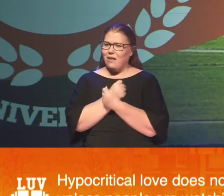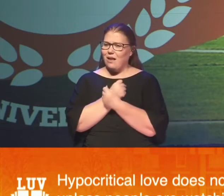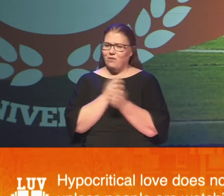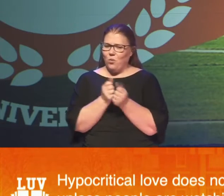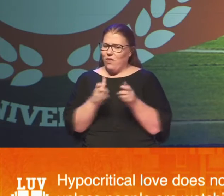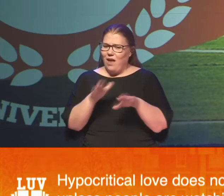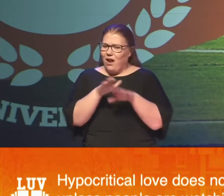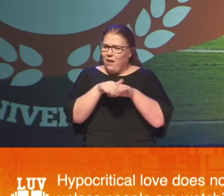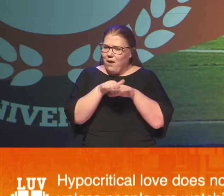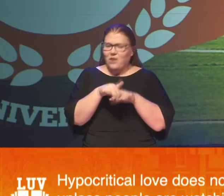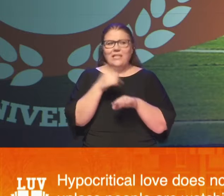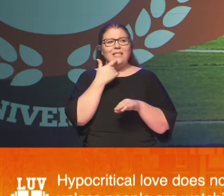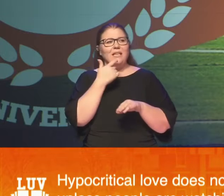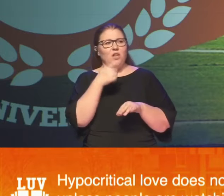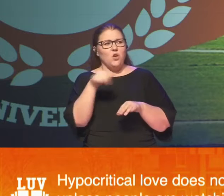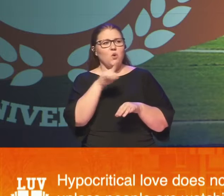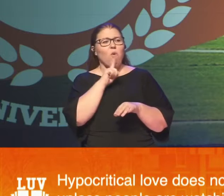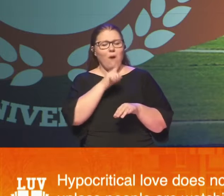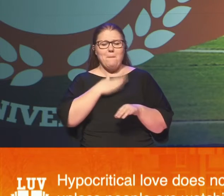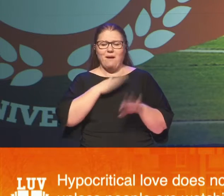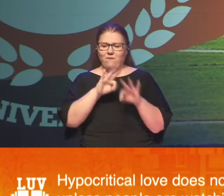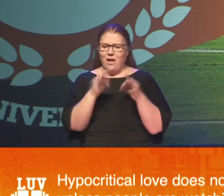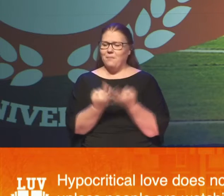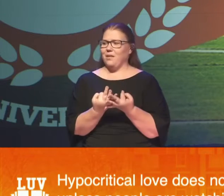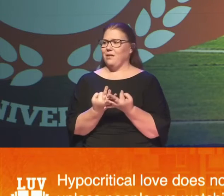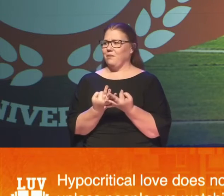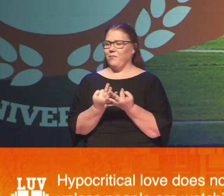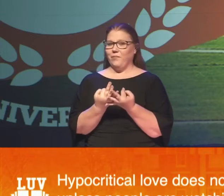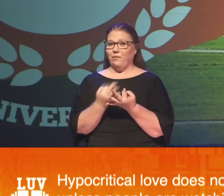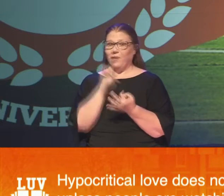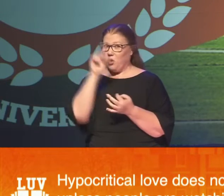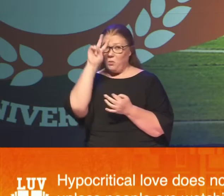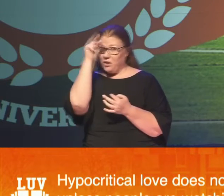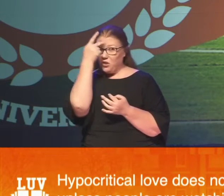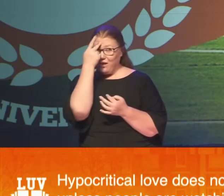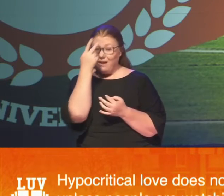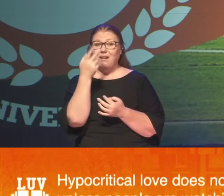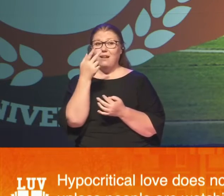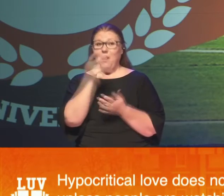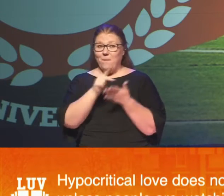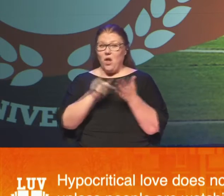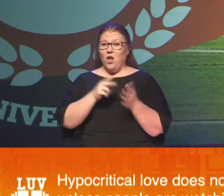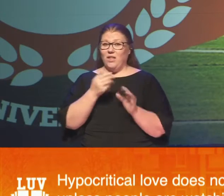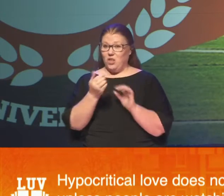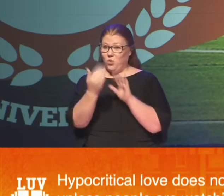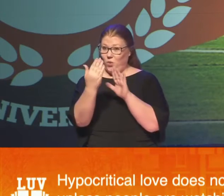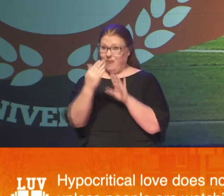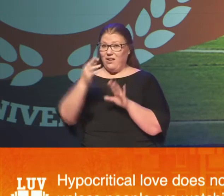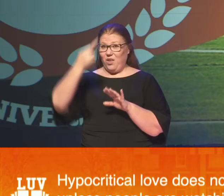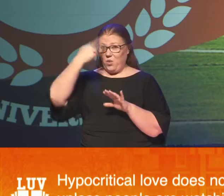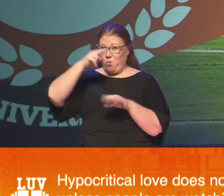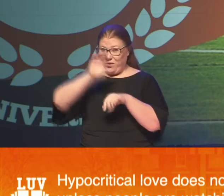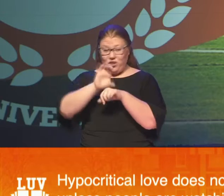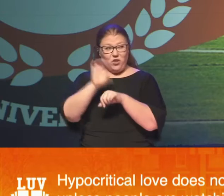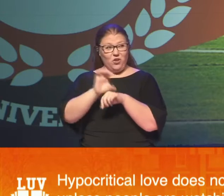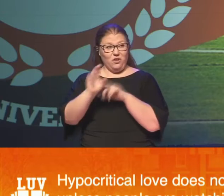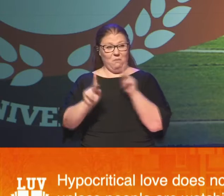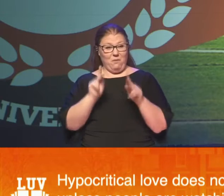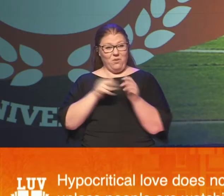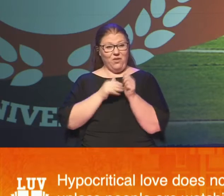without hypocrisy says, you are my family. And make no mistake, Paul's talking to the Roman church, the followers of Jesus